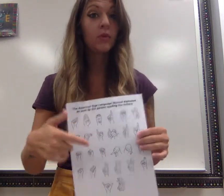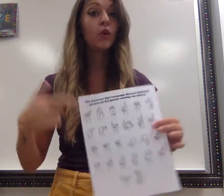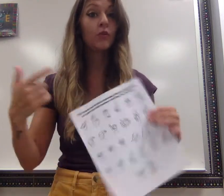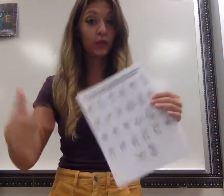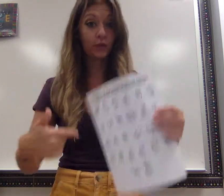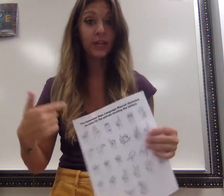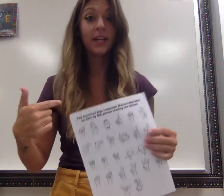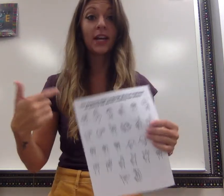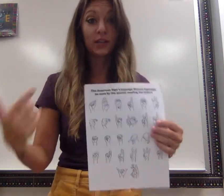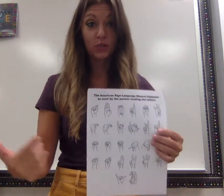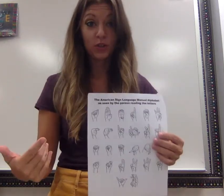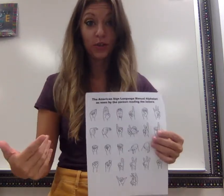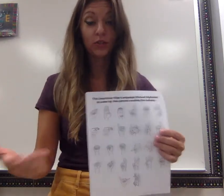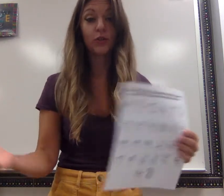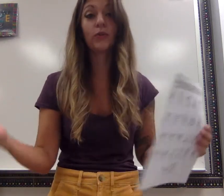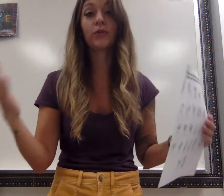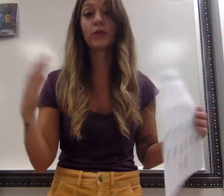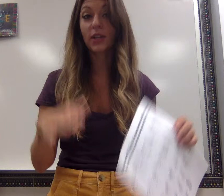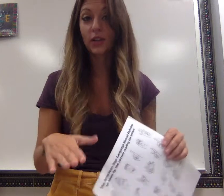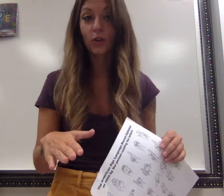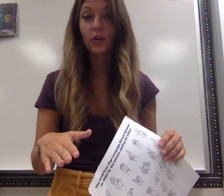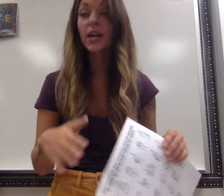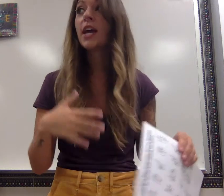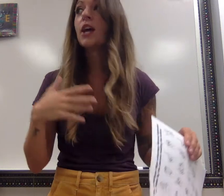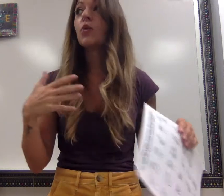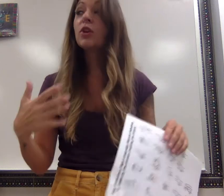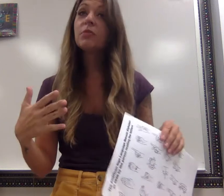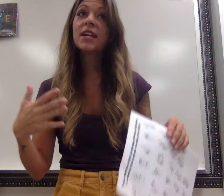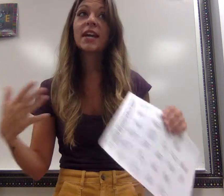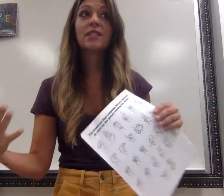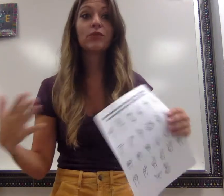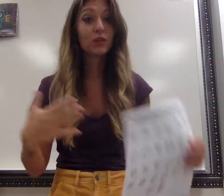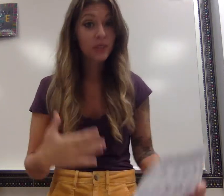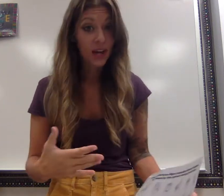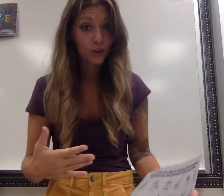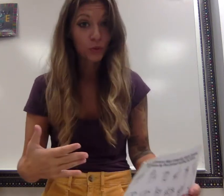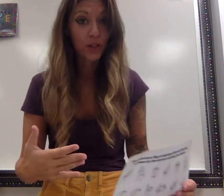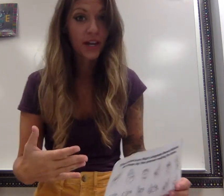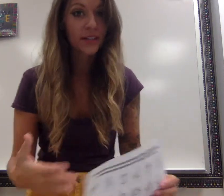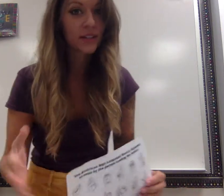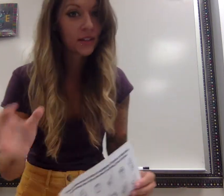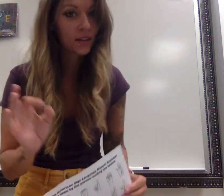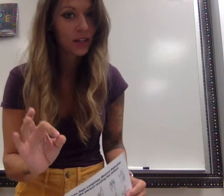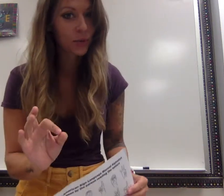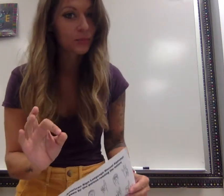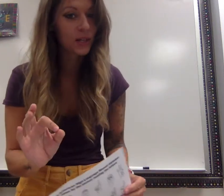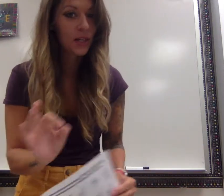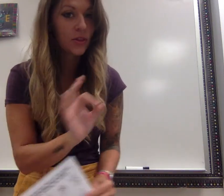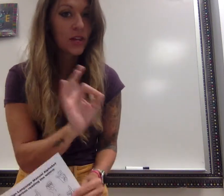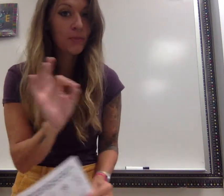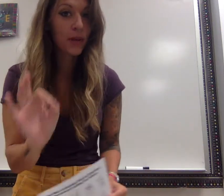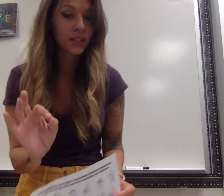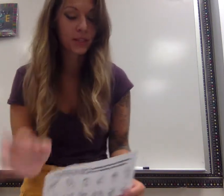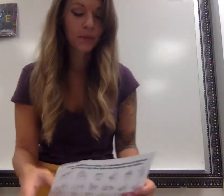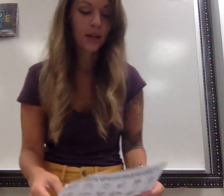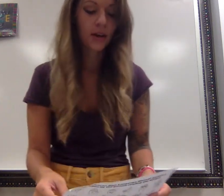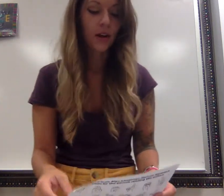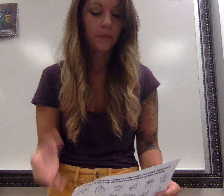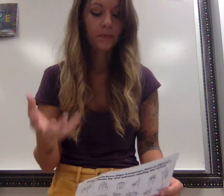over and over again as we do it. So if you're signing along with me as if this was actual class, that would be the best bet.